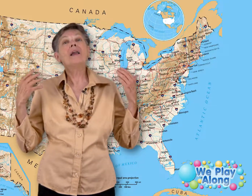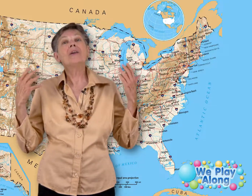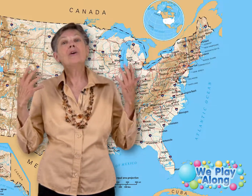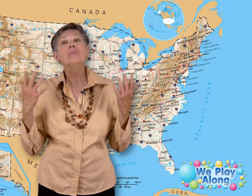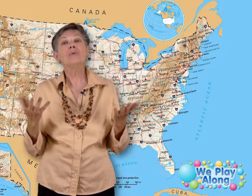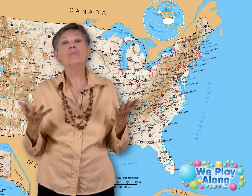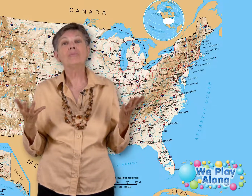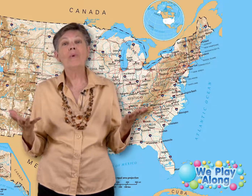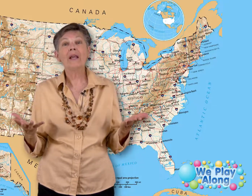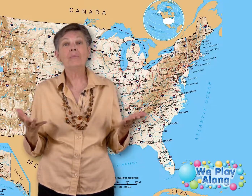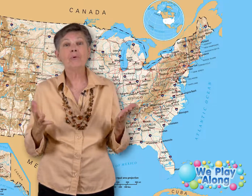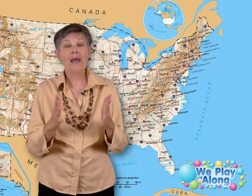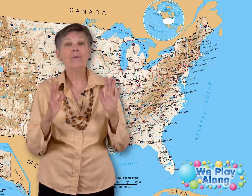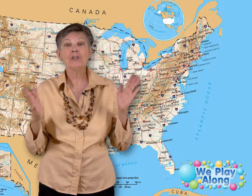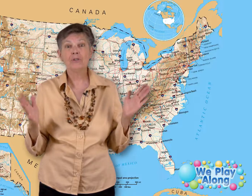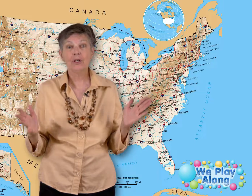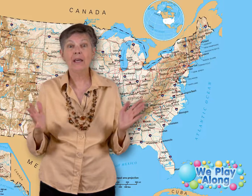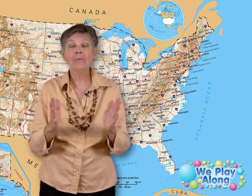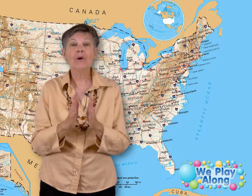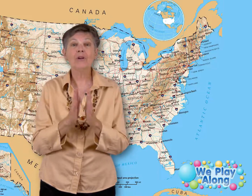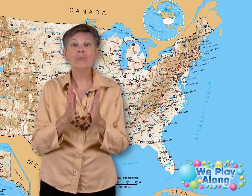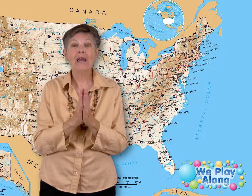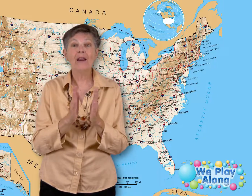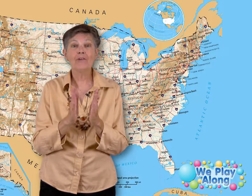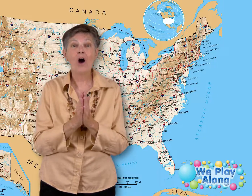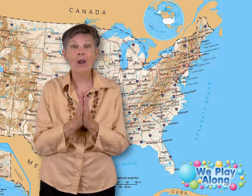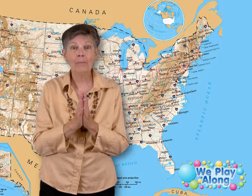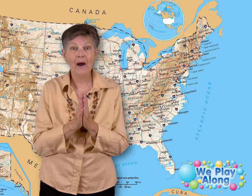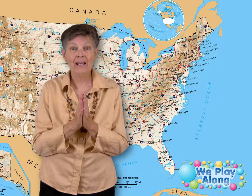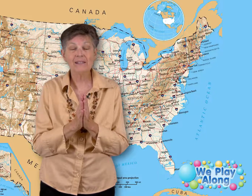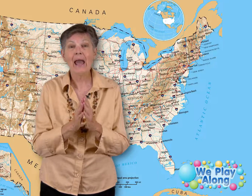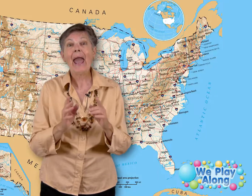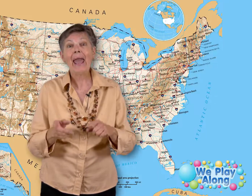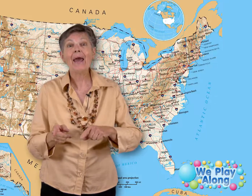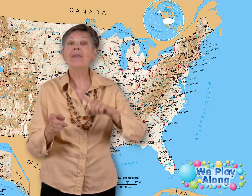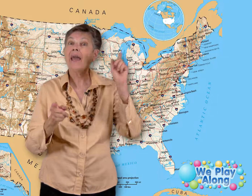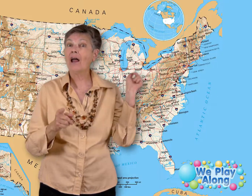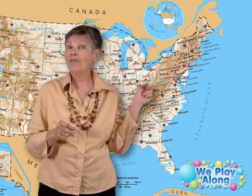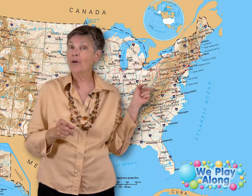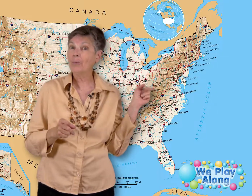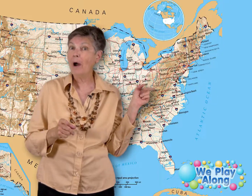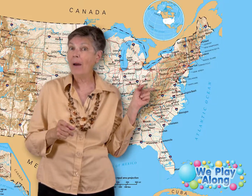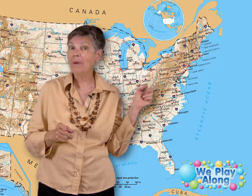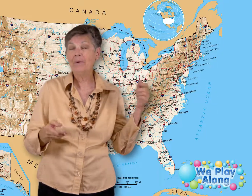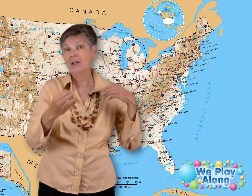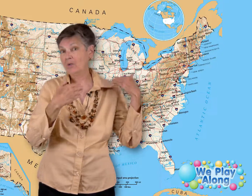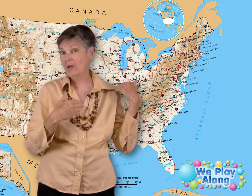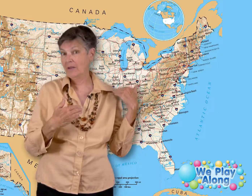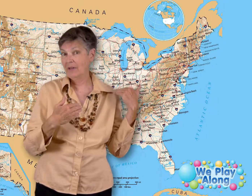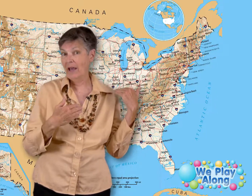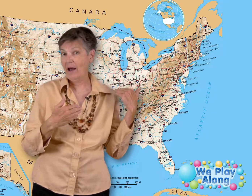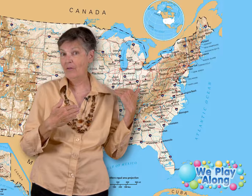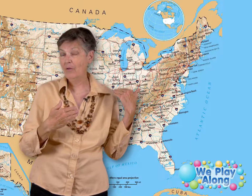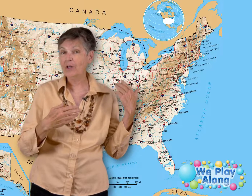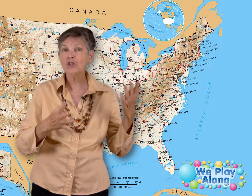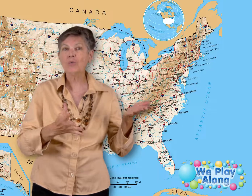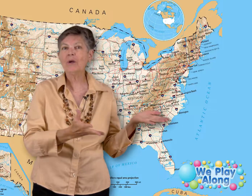her wedding bouquet when she was going to get married to be out of columbines and the California poppy, because we lived in California. So we